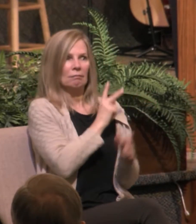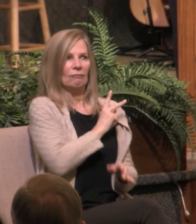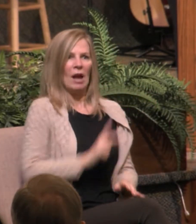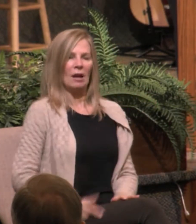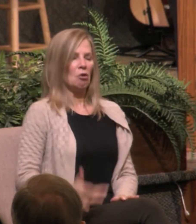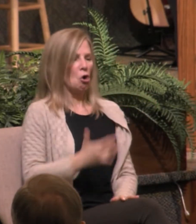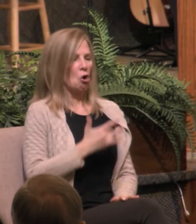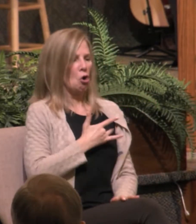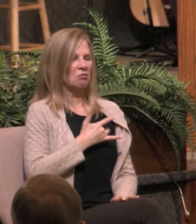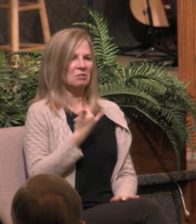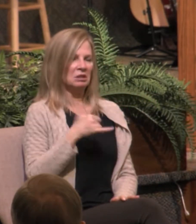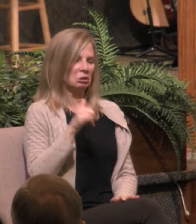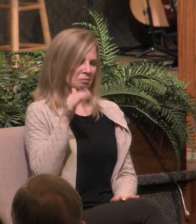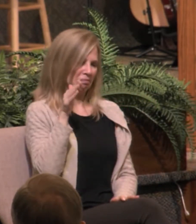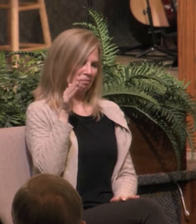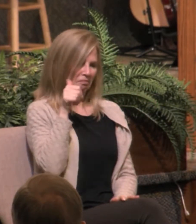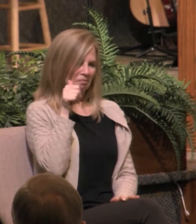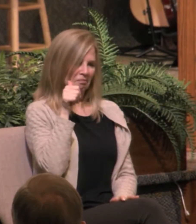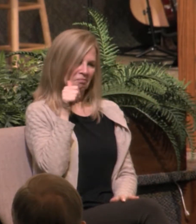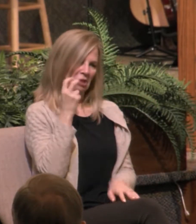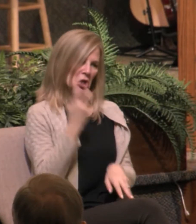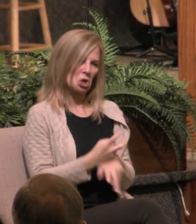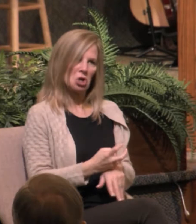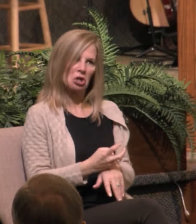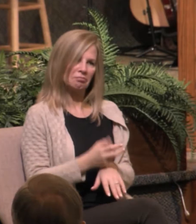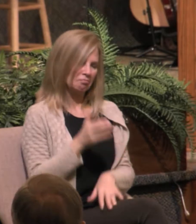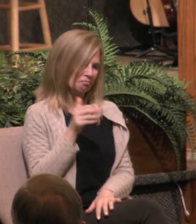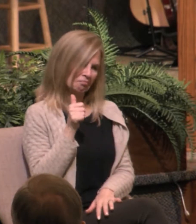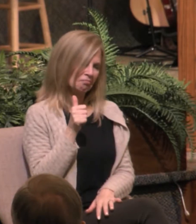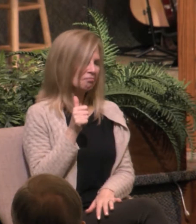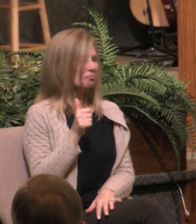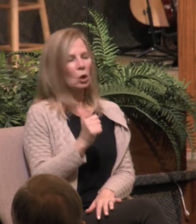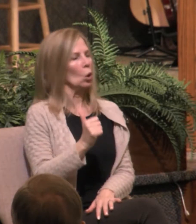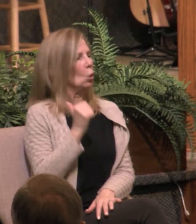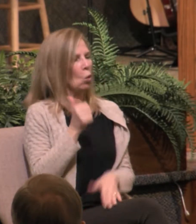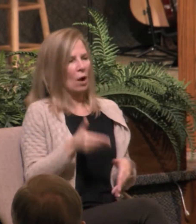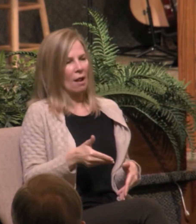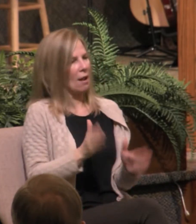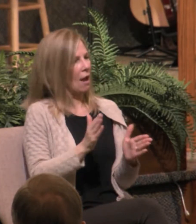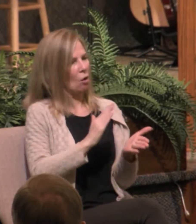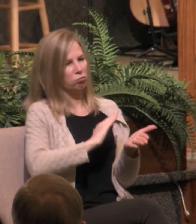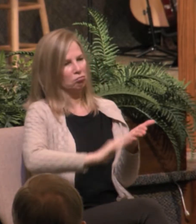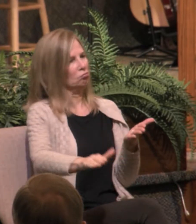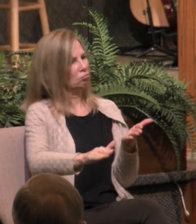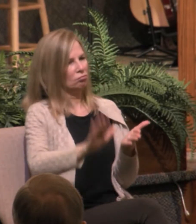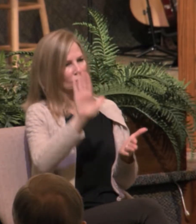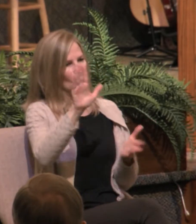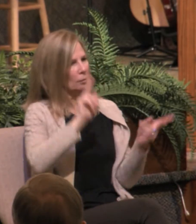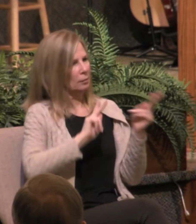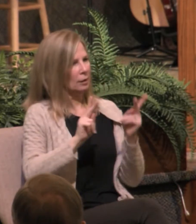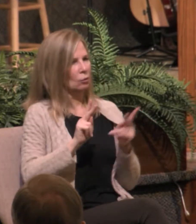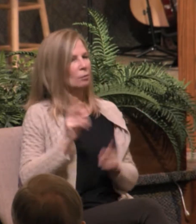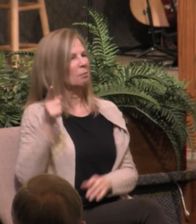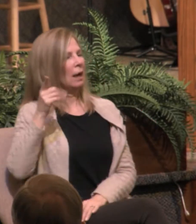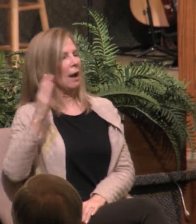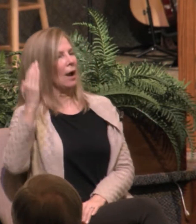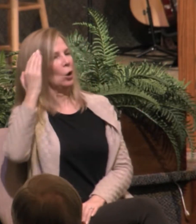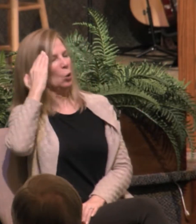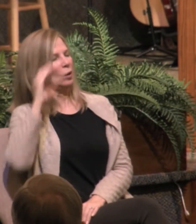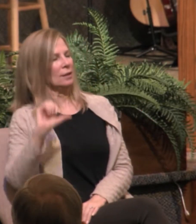heart was still hardened. He still didn't let the people go, and God always knew there was a 10th plague coming.